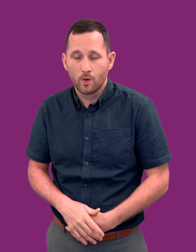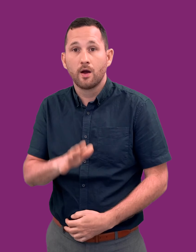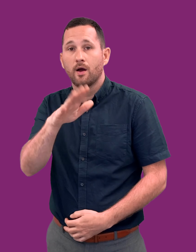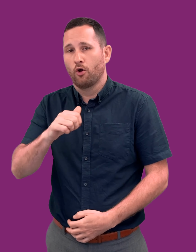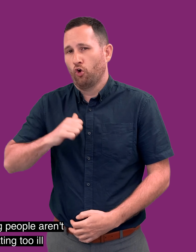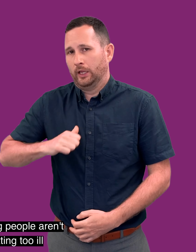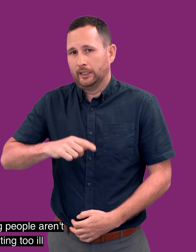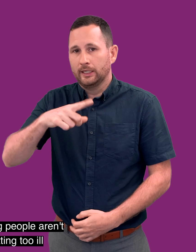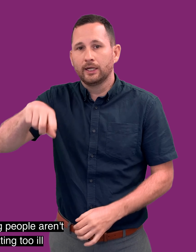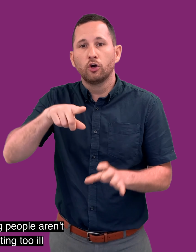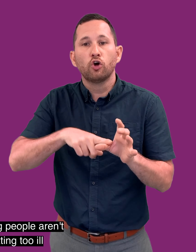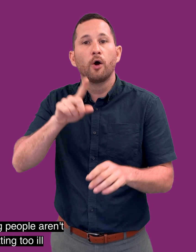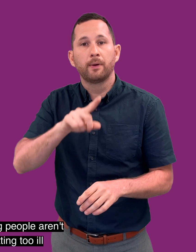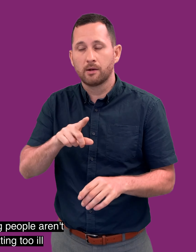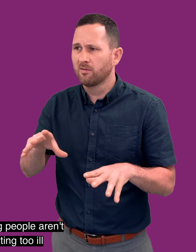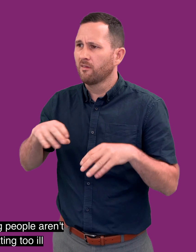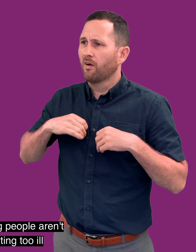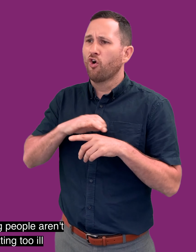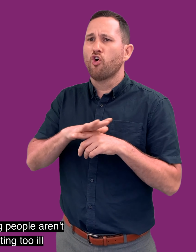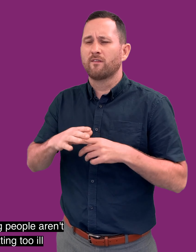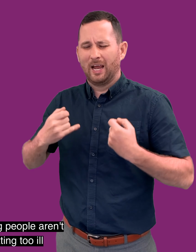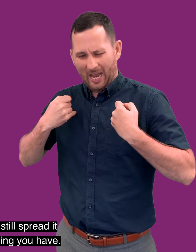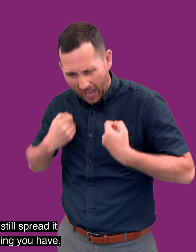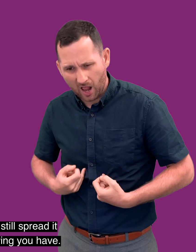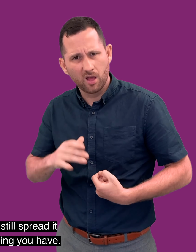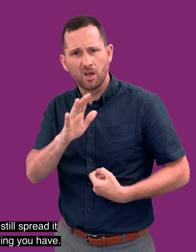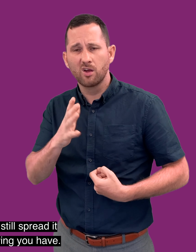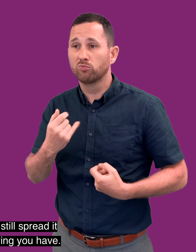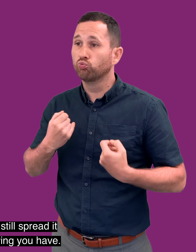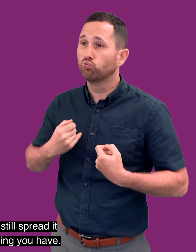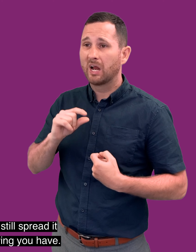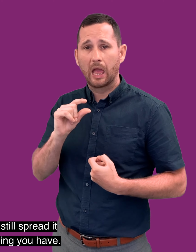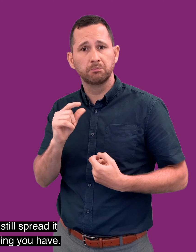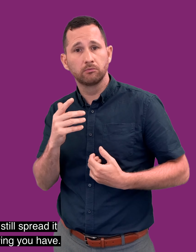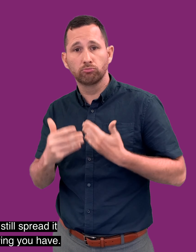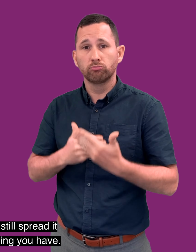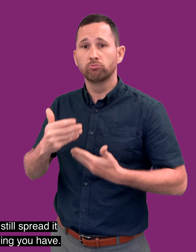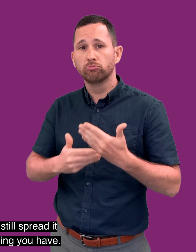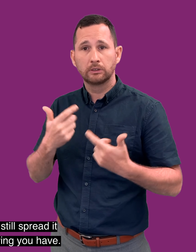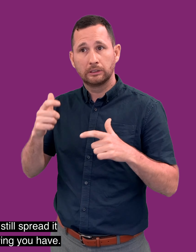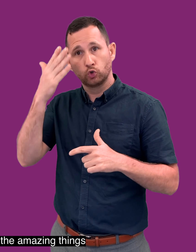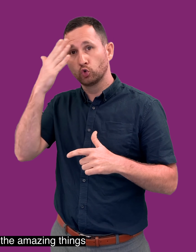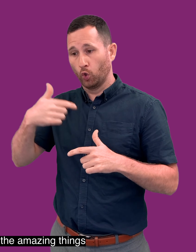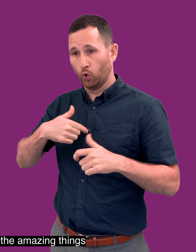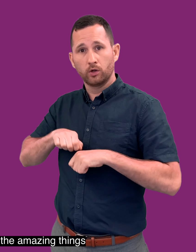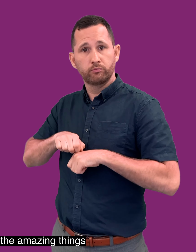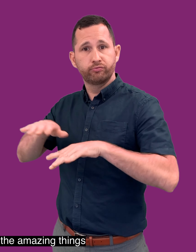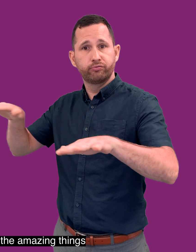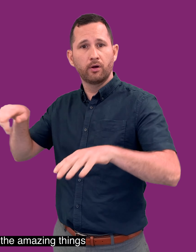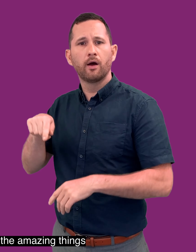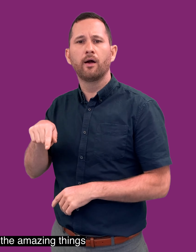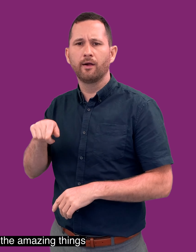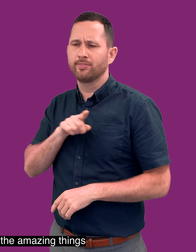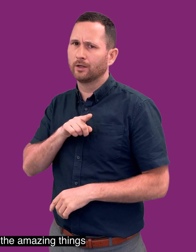Luckily, young people aren't really getting too ill, but you can still spread it without knowing you have. So, still need to do the